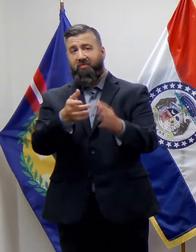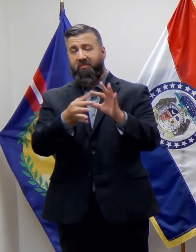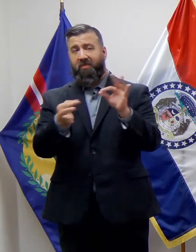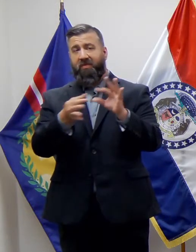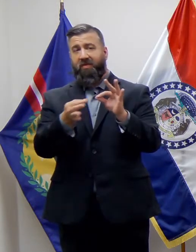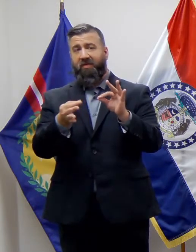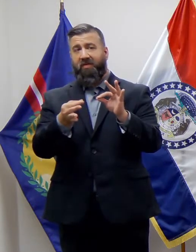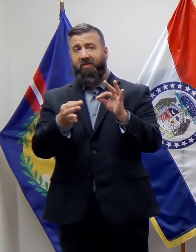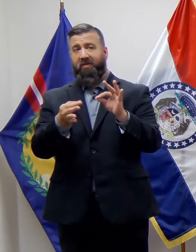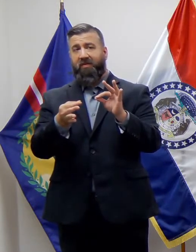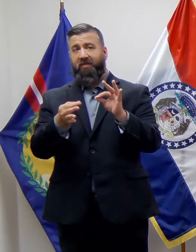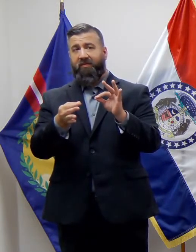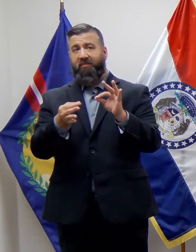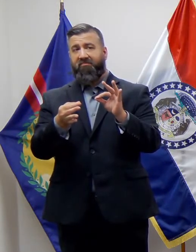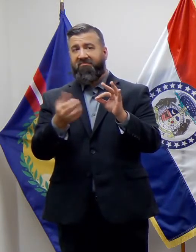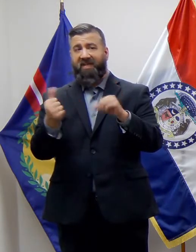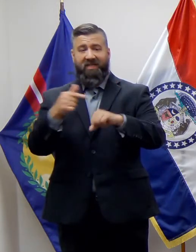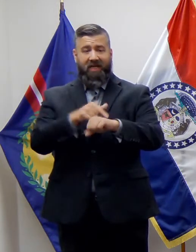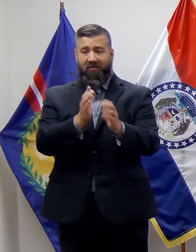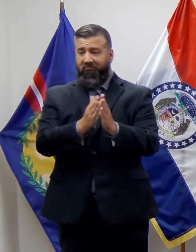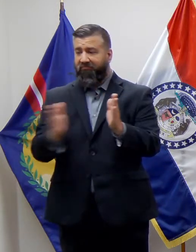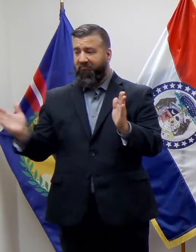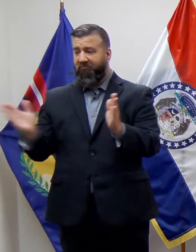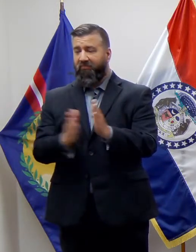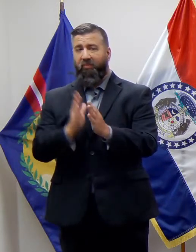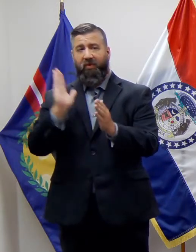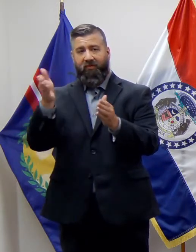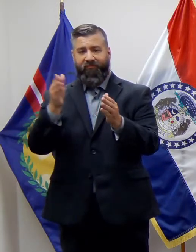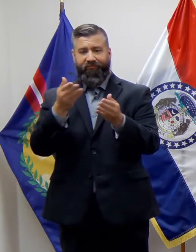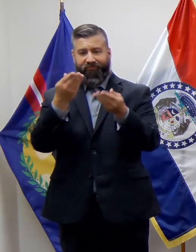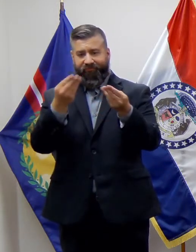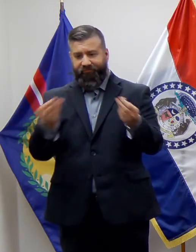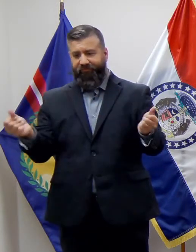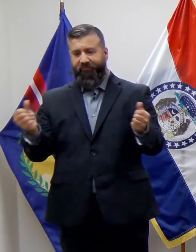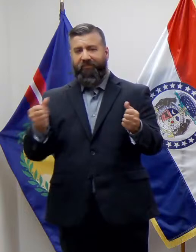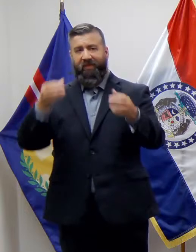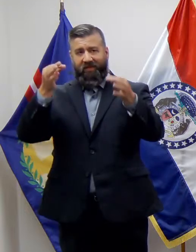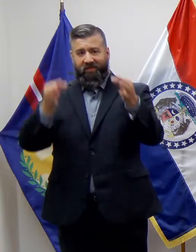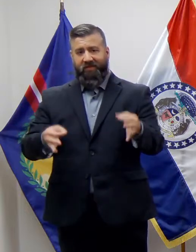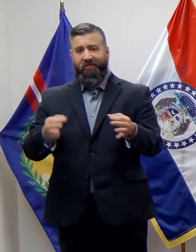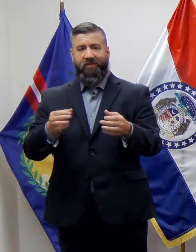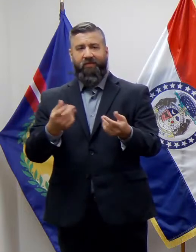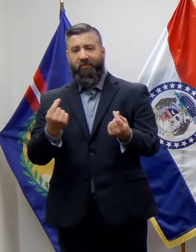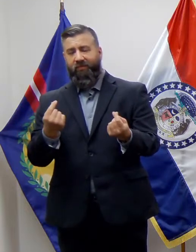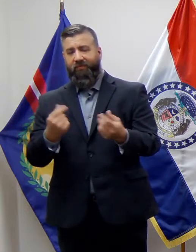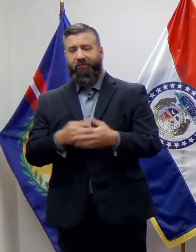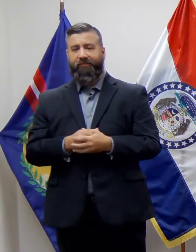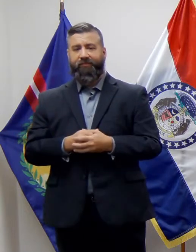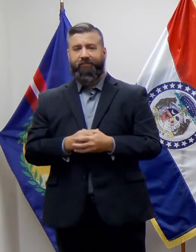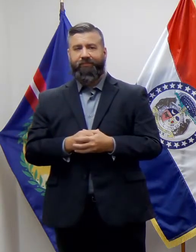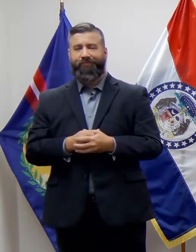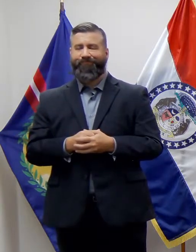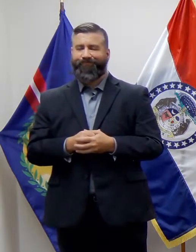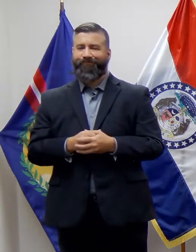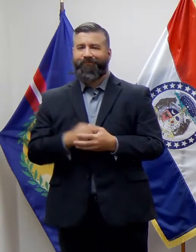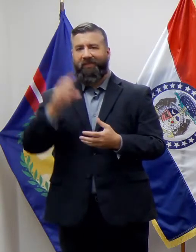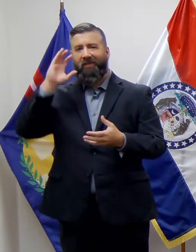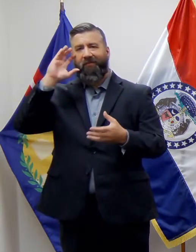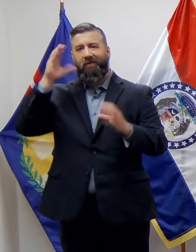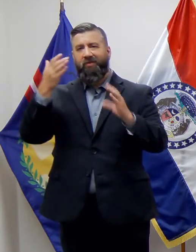this lawsuit resolved because of the confusion in the community, the need to expedite this? Yeah, I mean, the confusion's unfortunate,